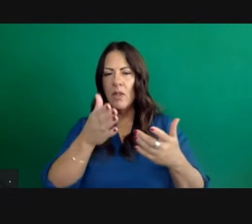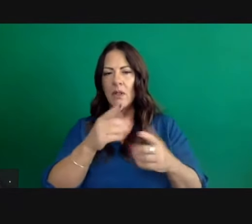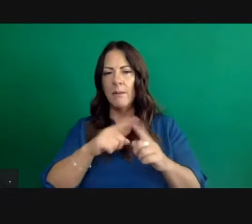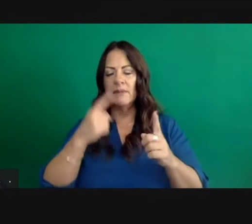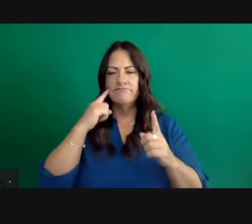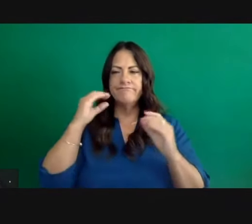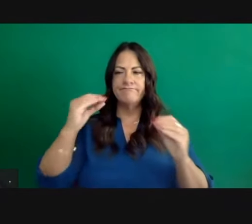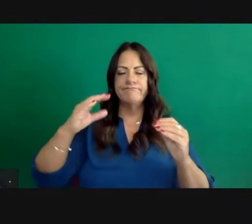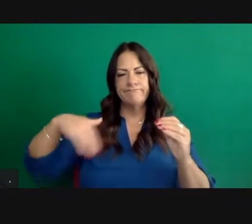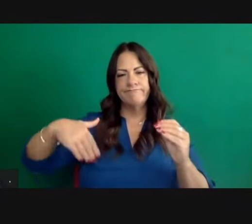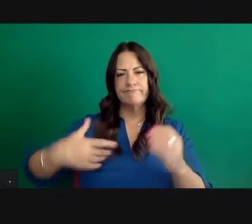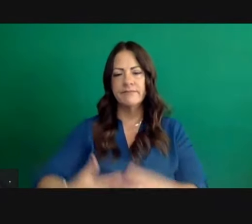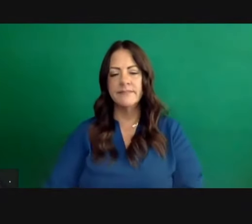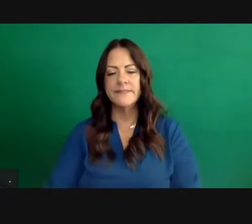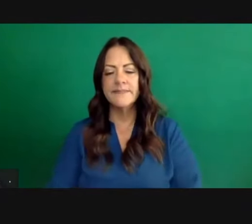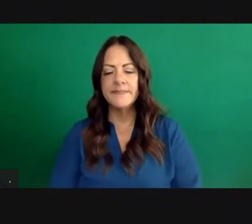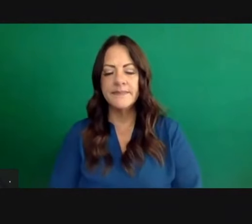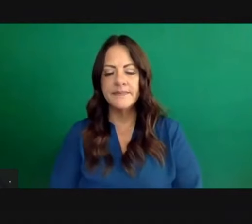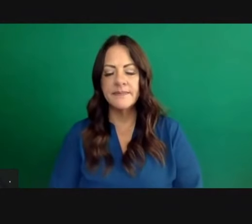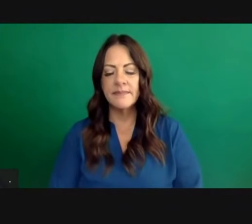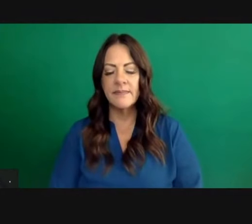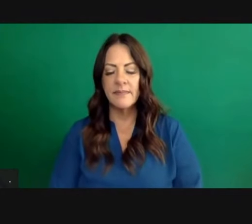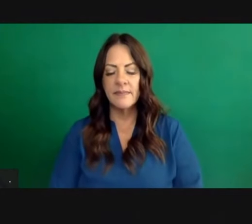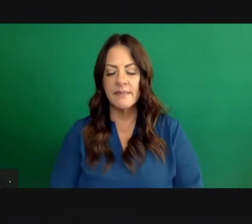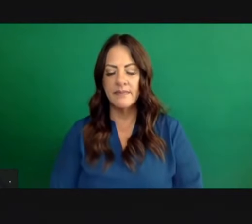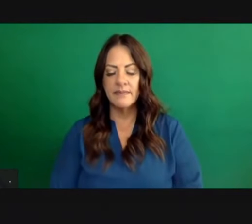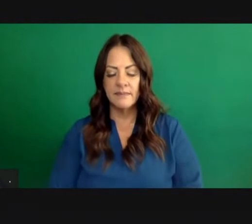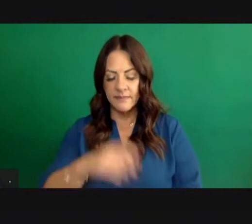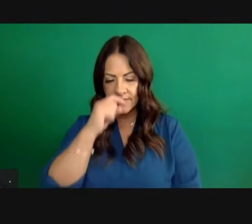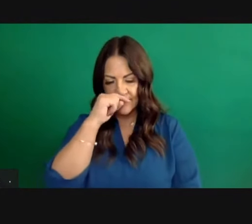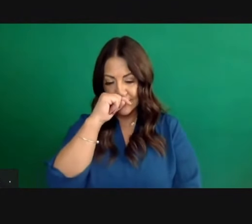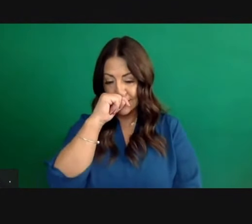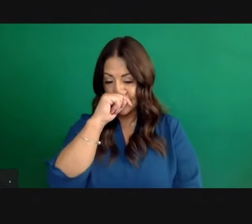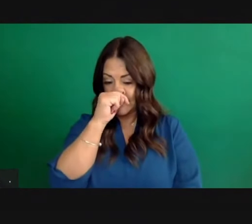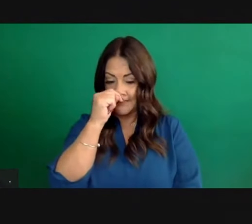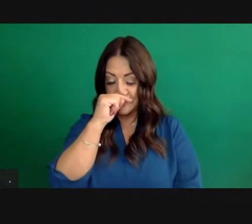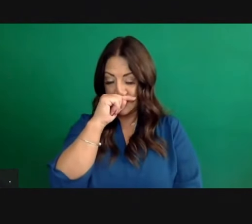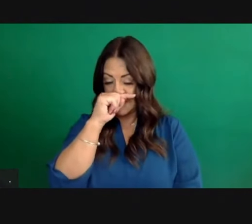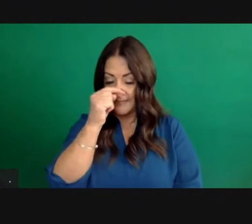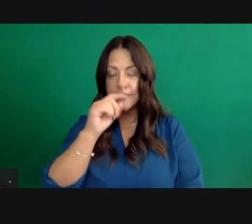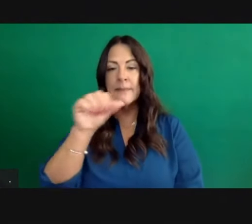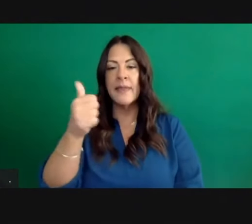yet. Claudia Pechueta, KNX News Radio.